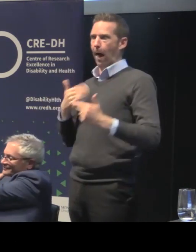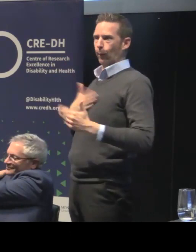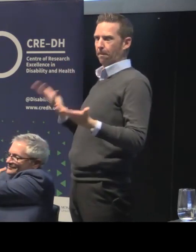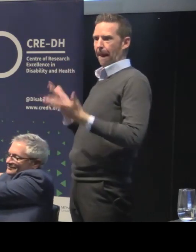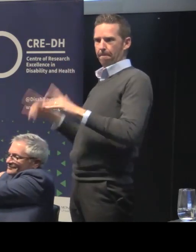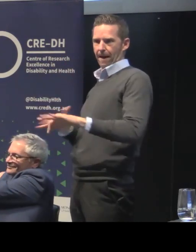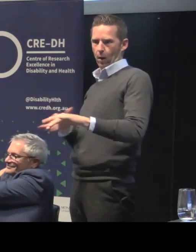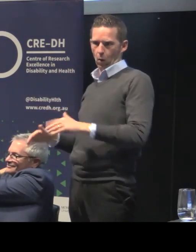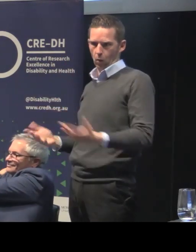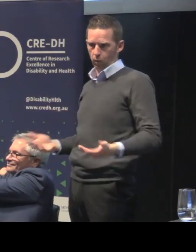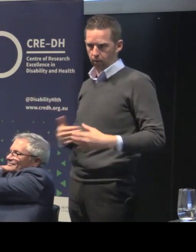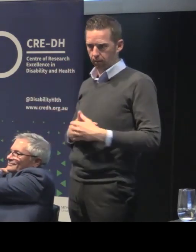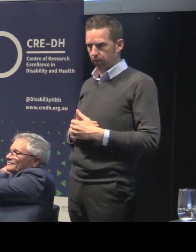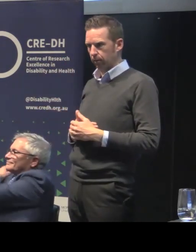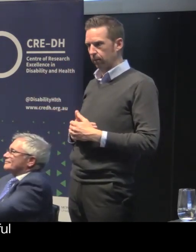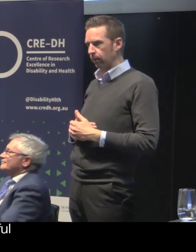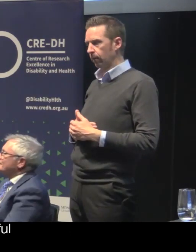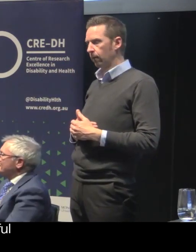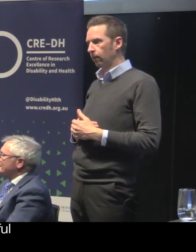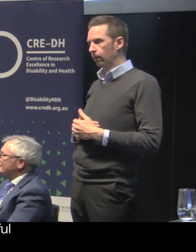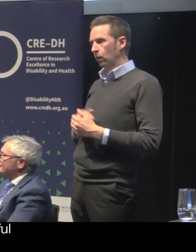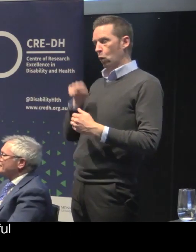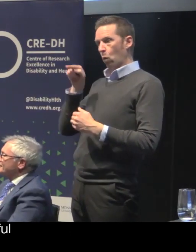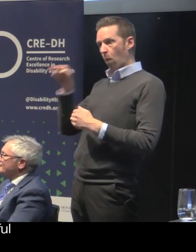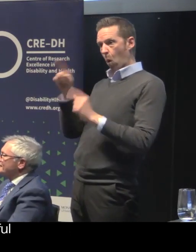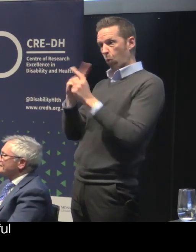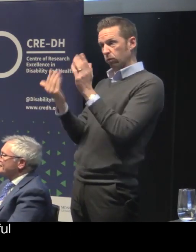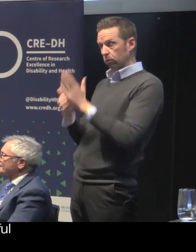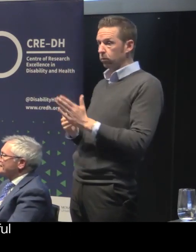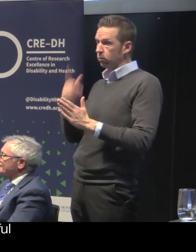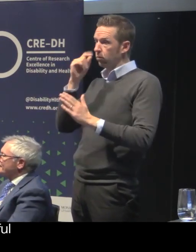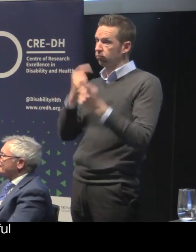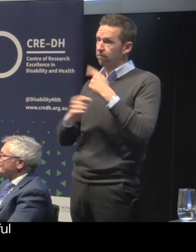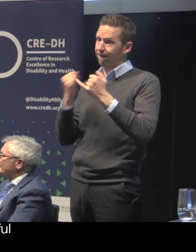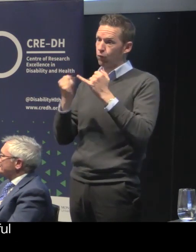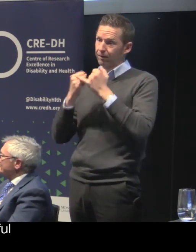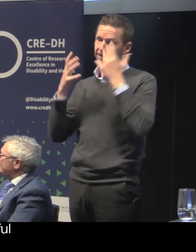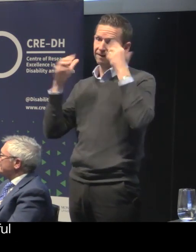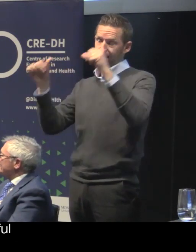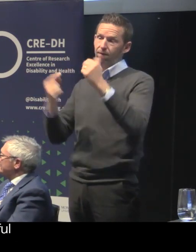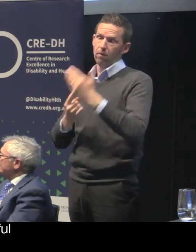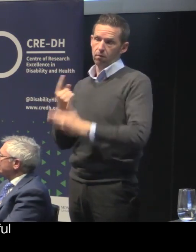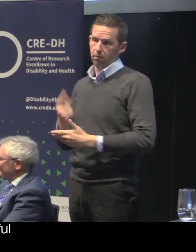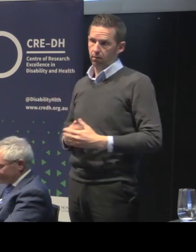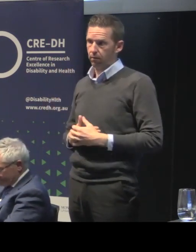And so that is effectively a very successful business model.